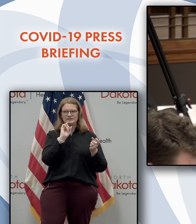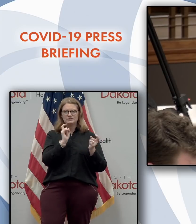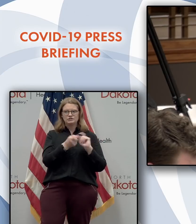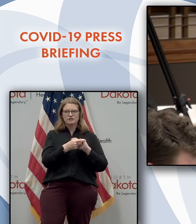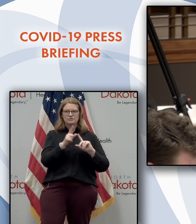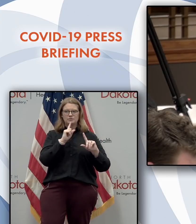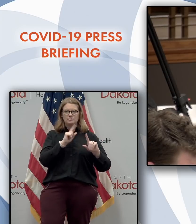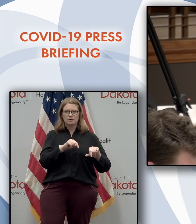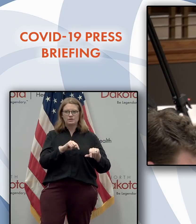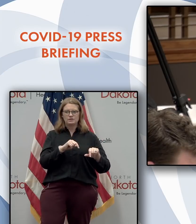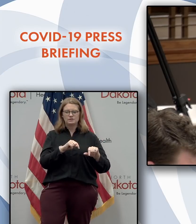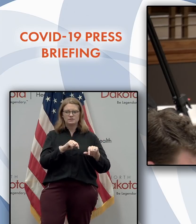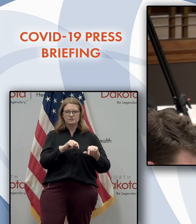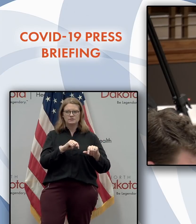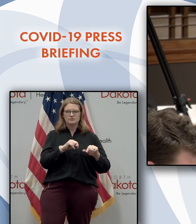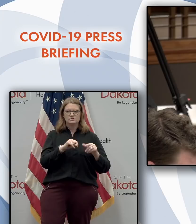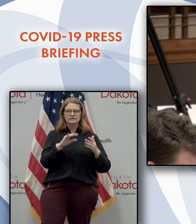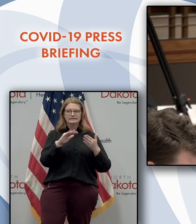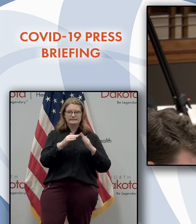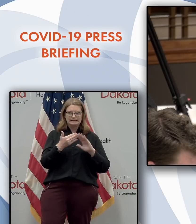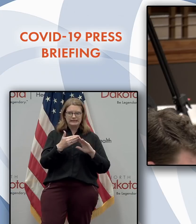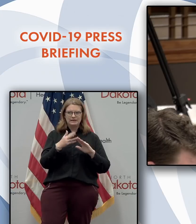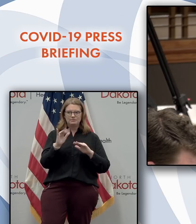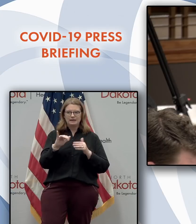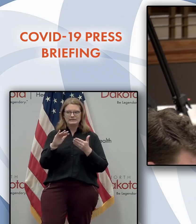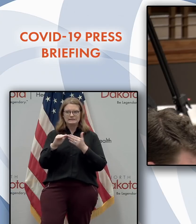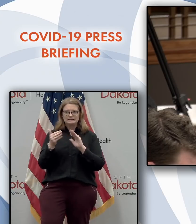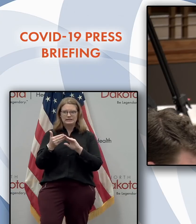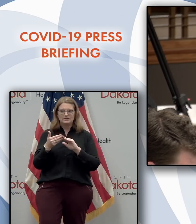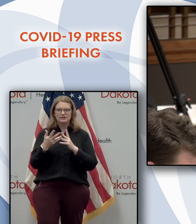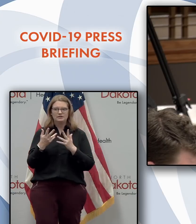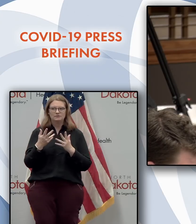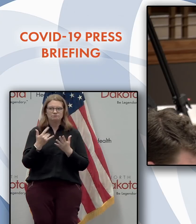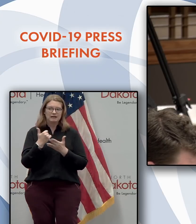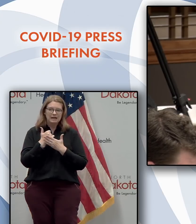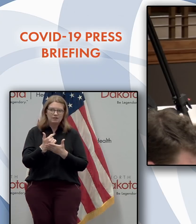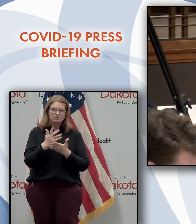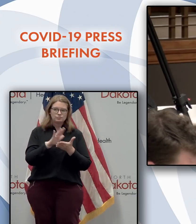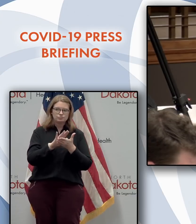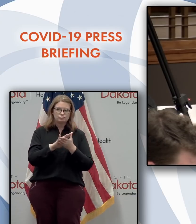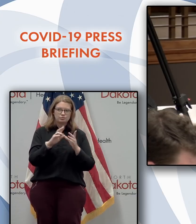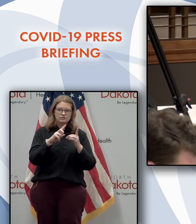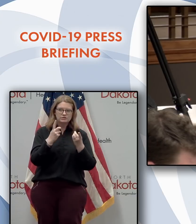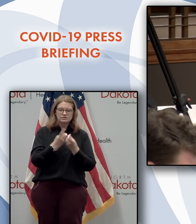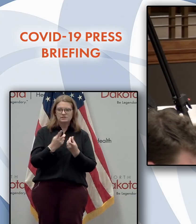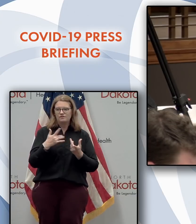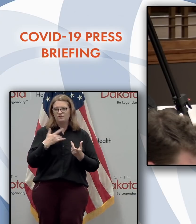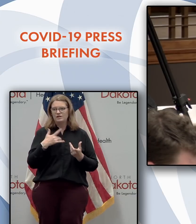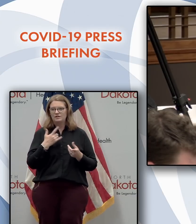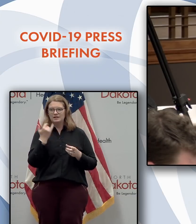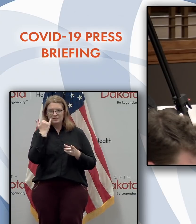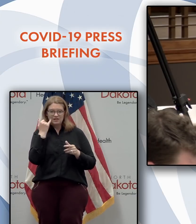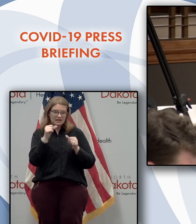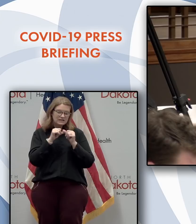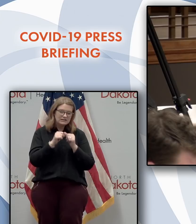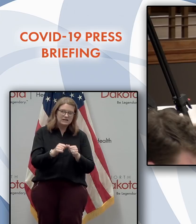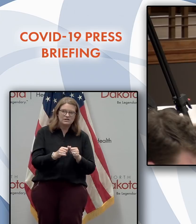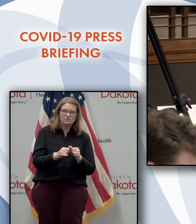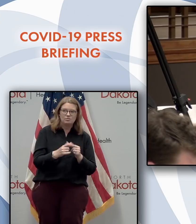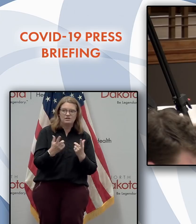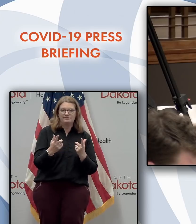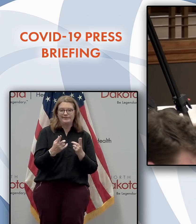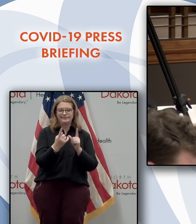positive cases to city by city to help those individual school districts determine whether or not they can continue with in-person or